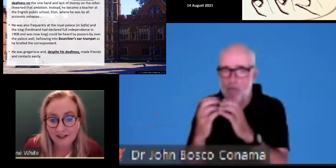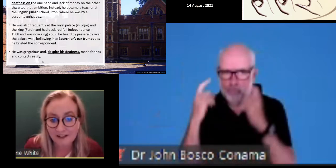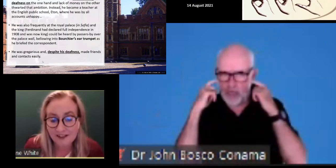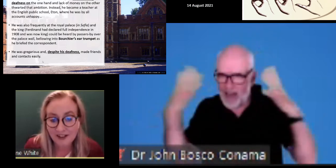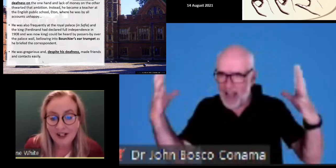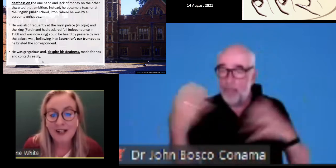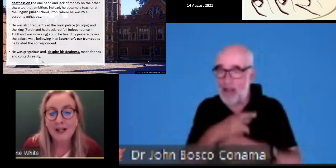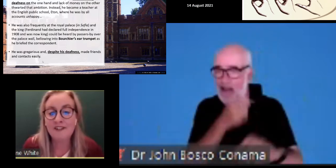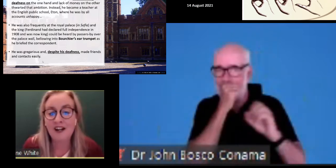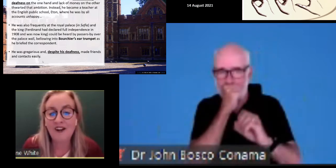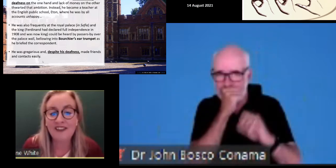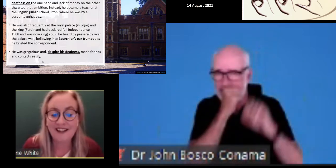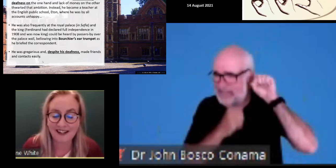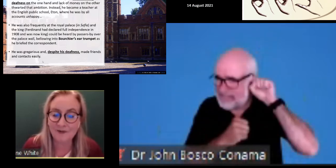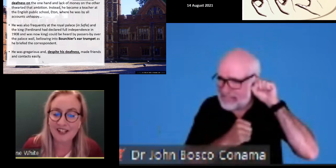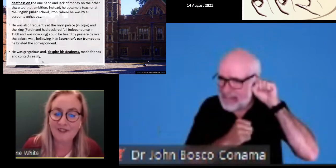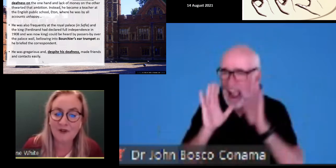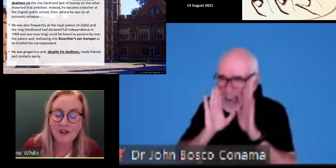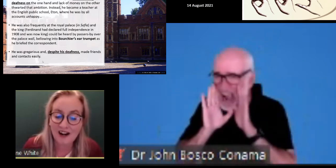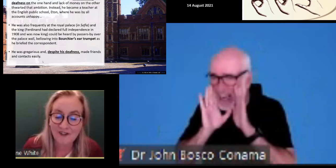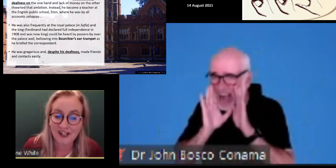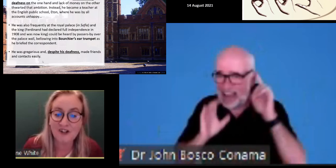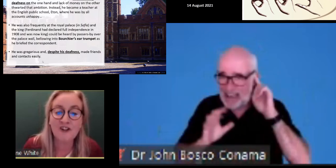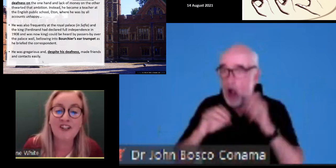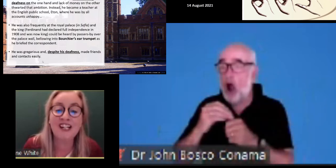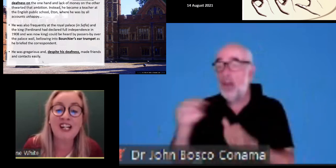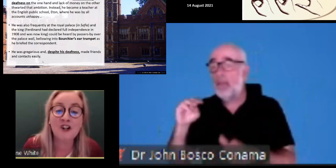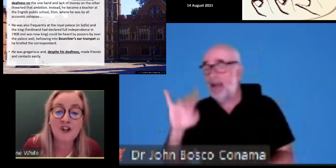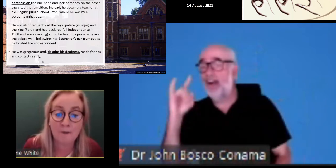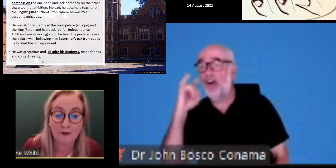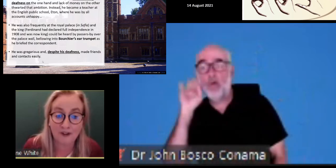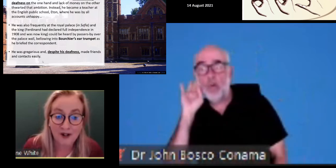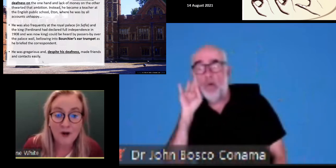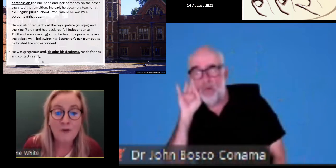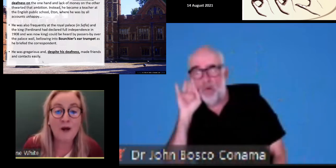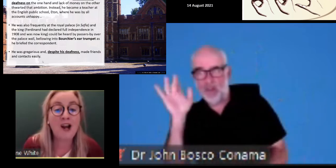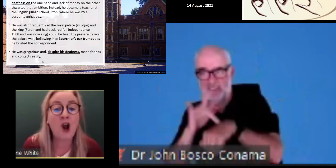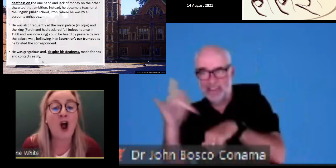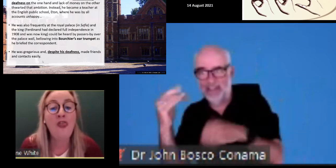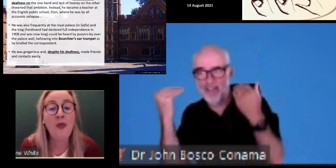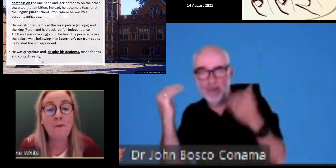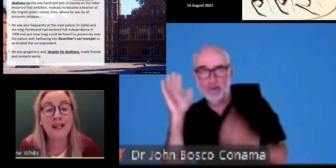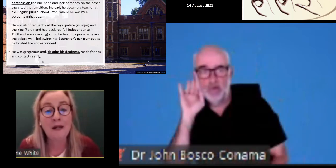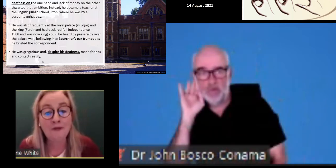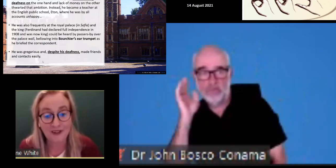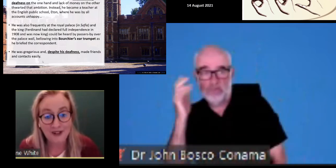independent, himself and the king would have their own conversation through the ear trumpet, whereby other people